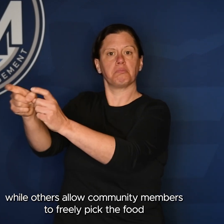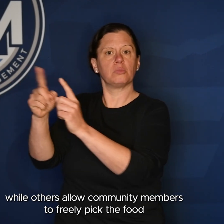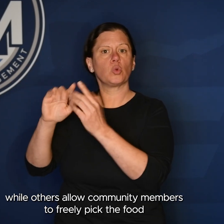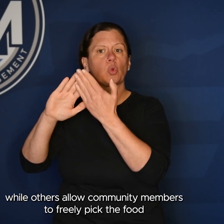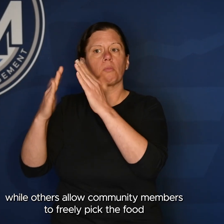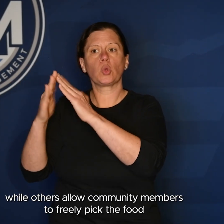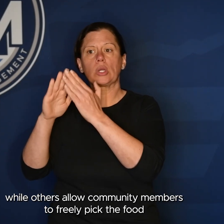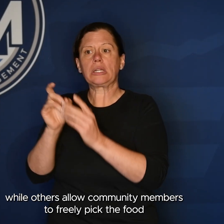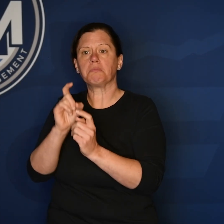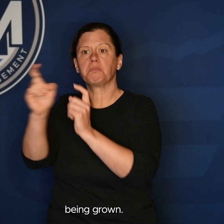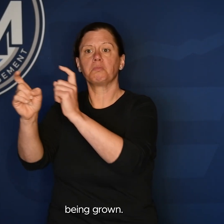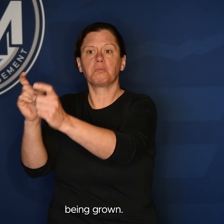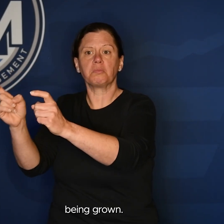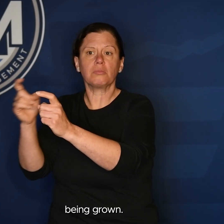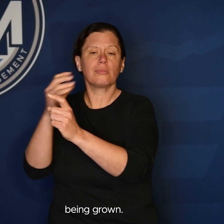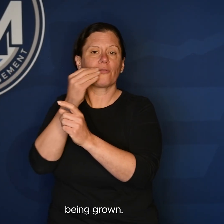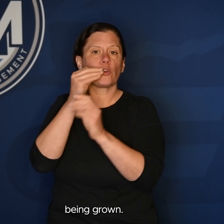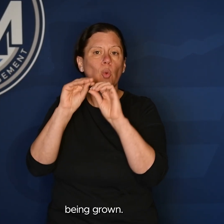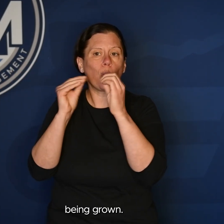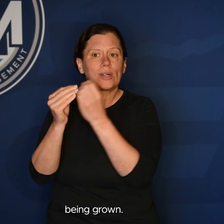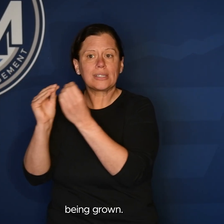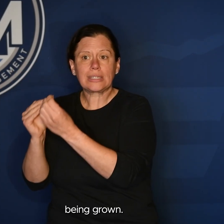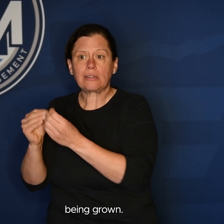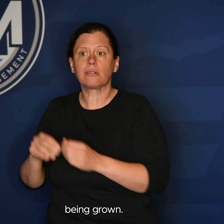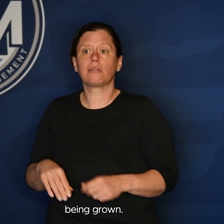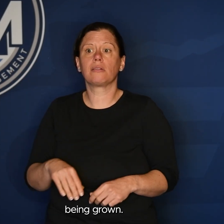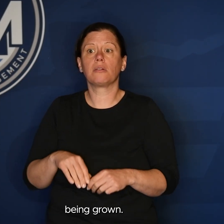freely pick the food being grown.